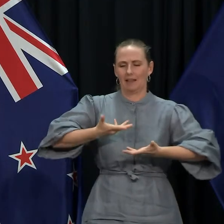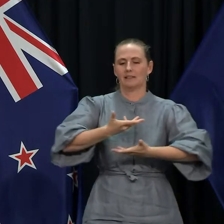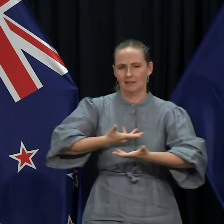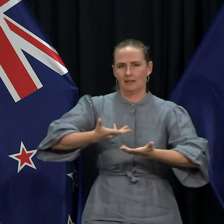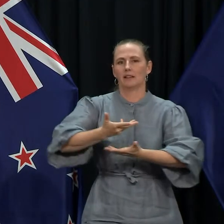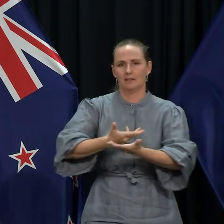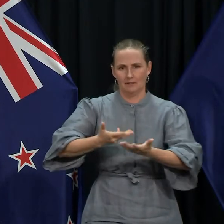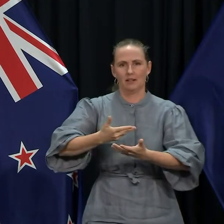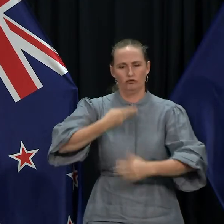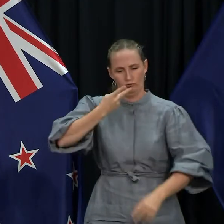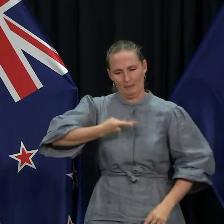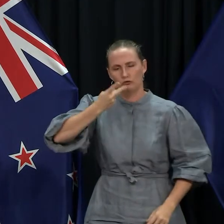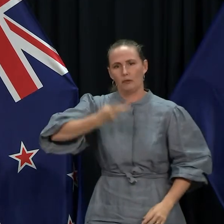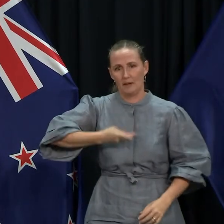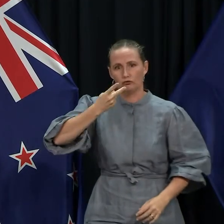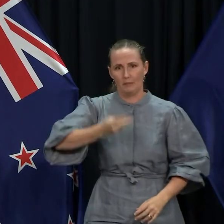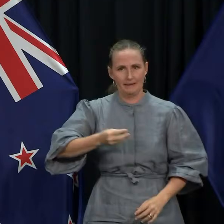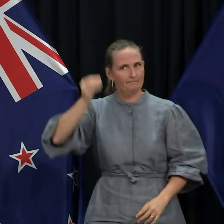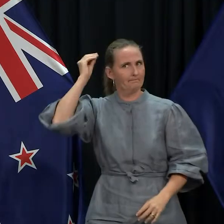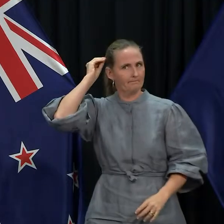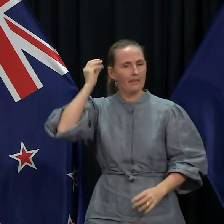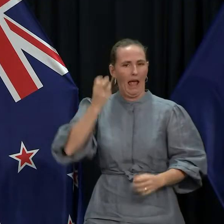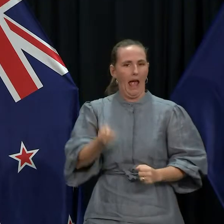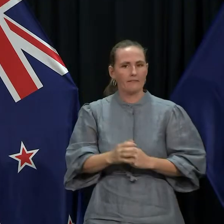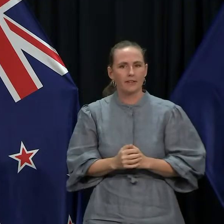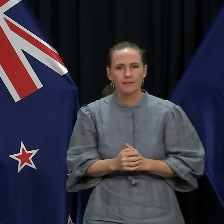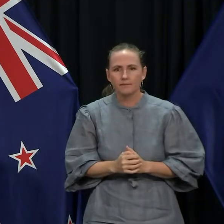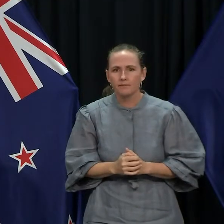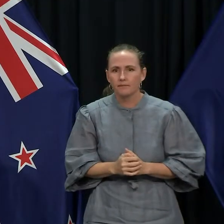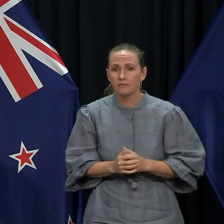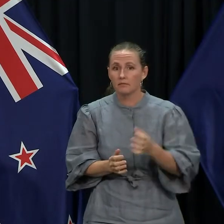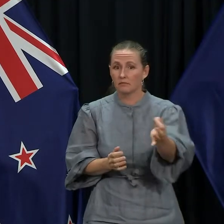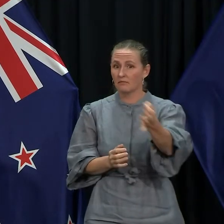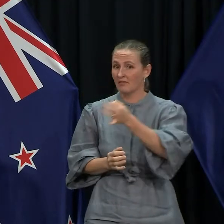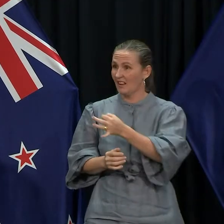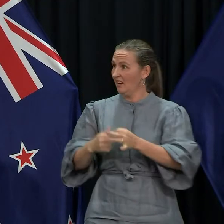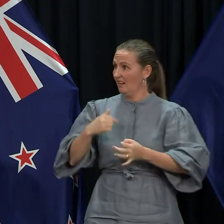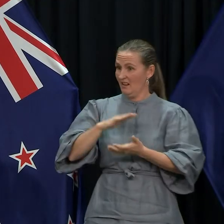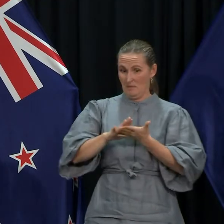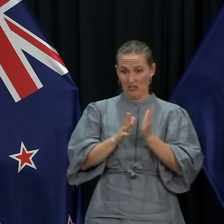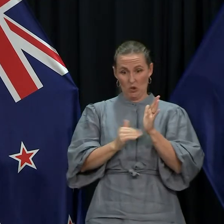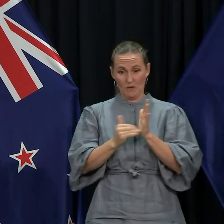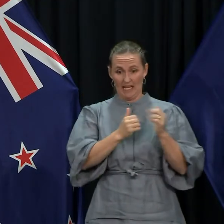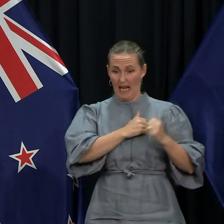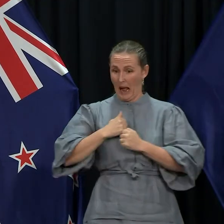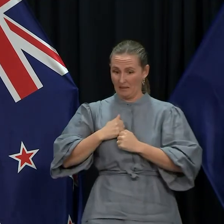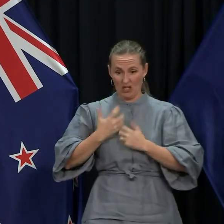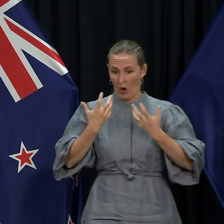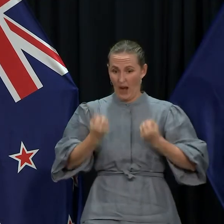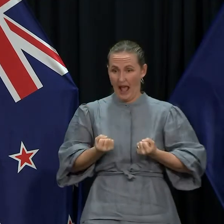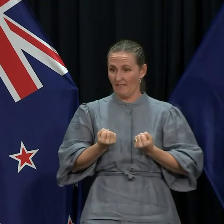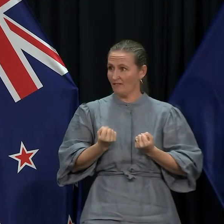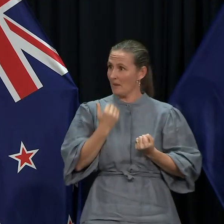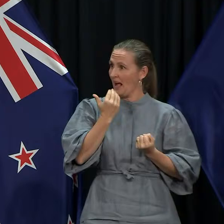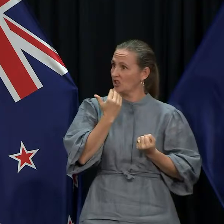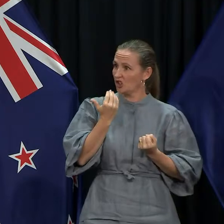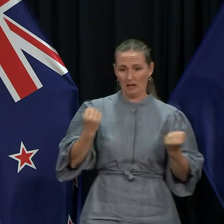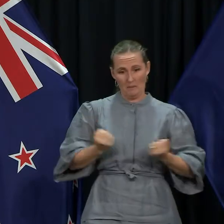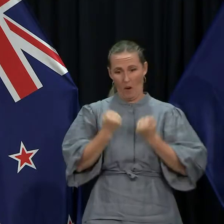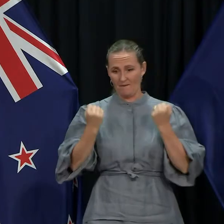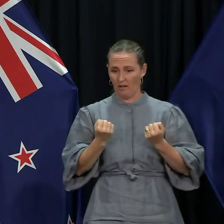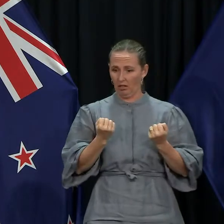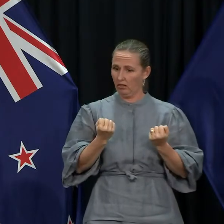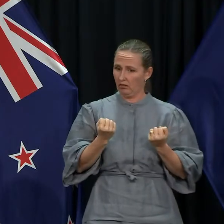future decisions that has been top of mind for us. Does that mean that we don't have much lethal aid they want? Oh, look, I think